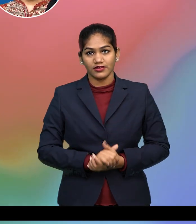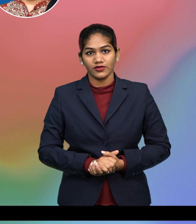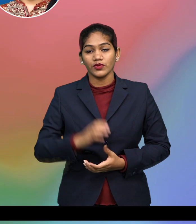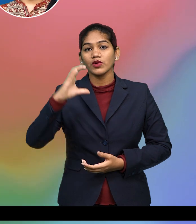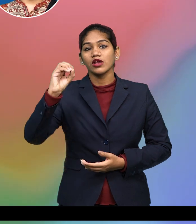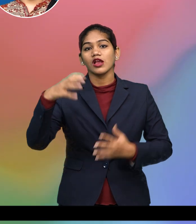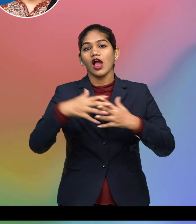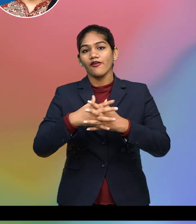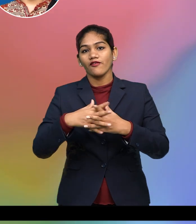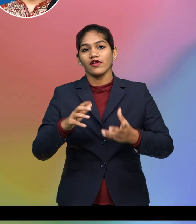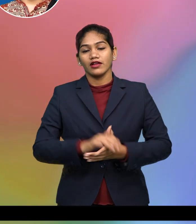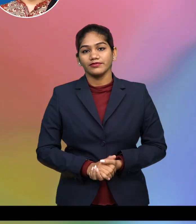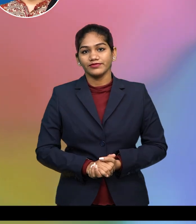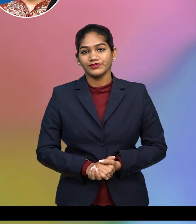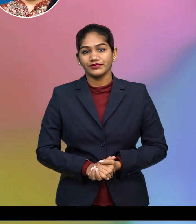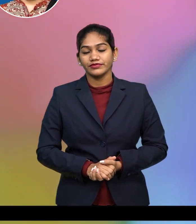cow,